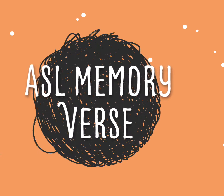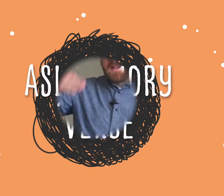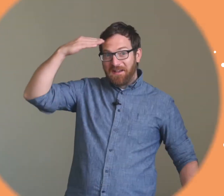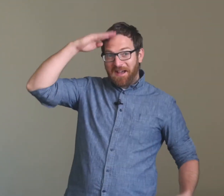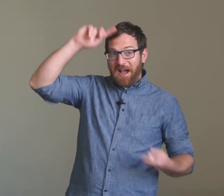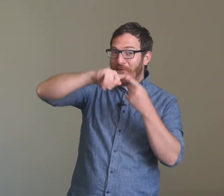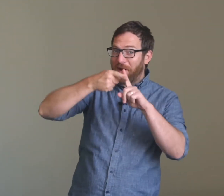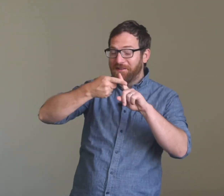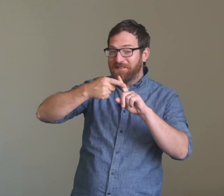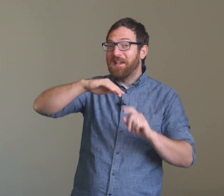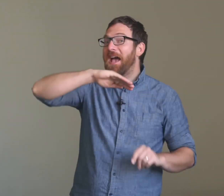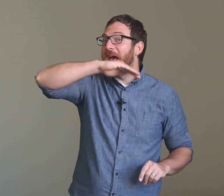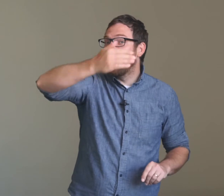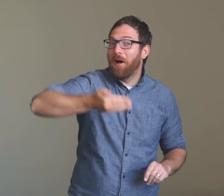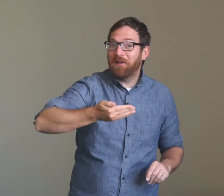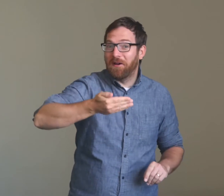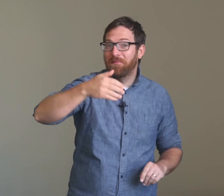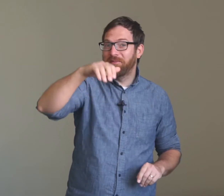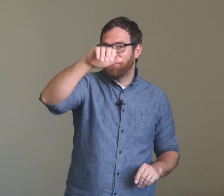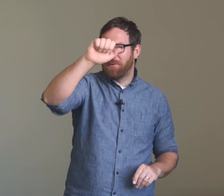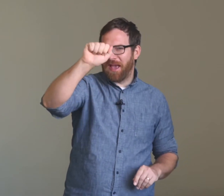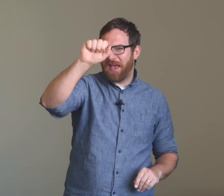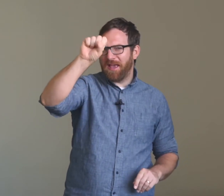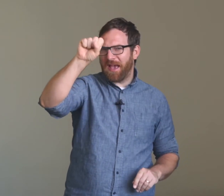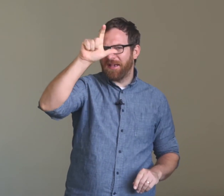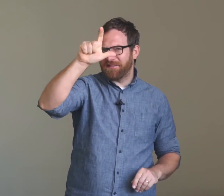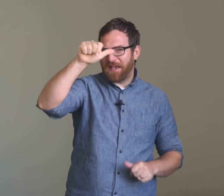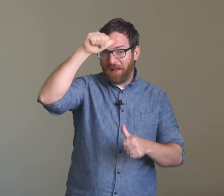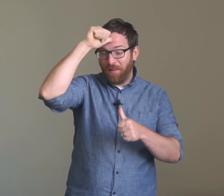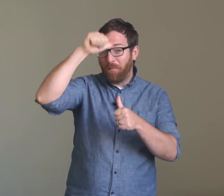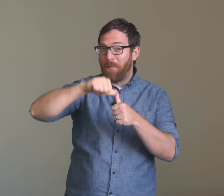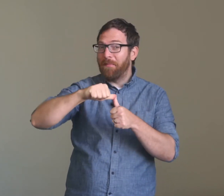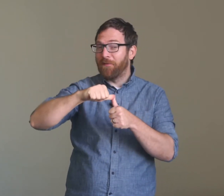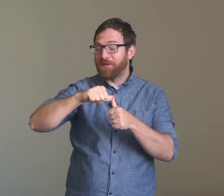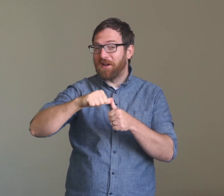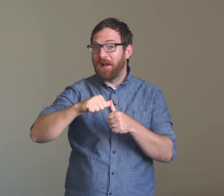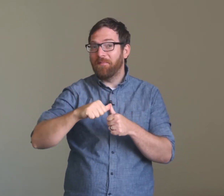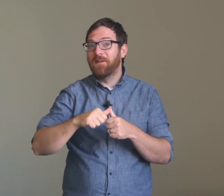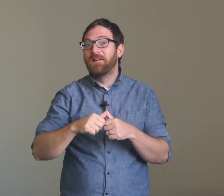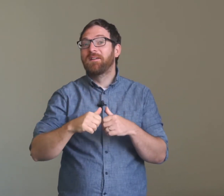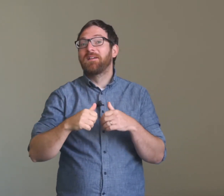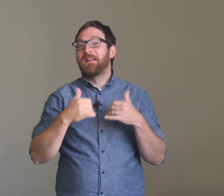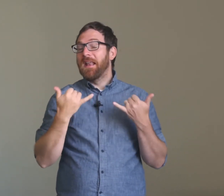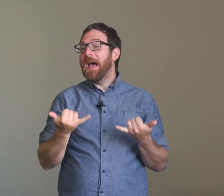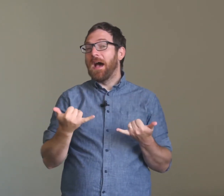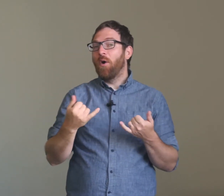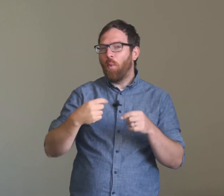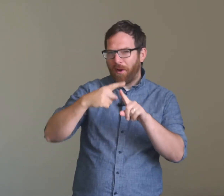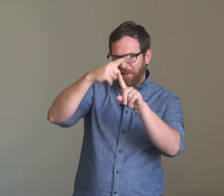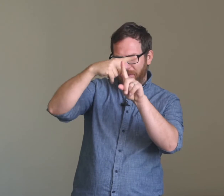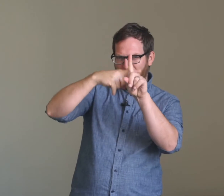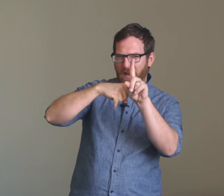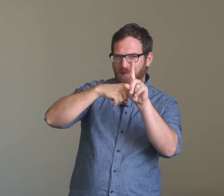Hi friends and welcome to ASL Memoryverse Time. Now we're in the month